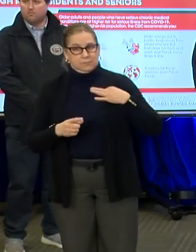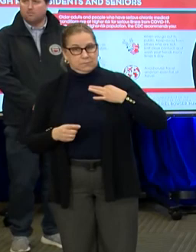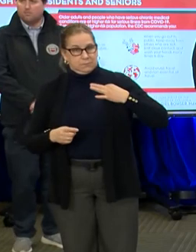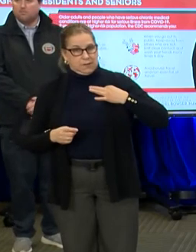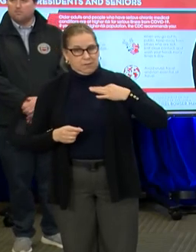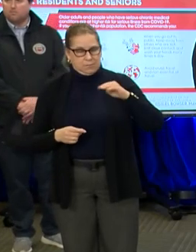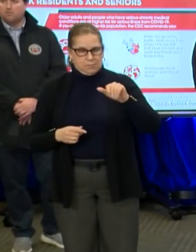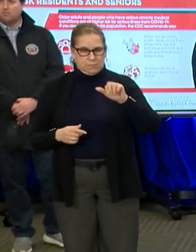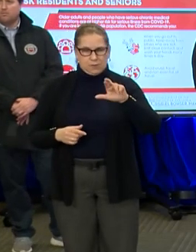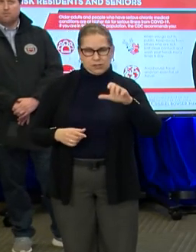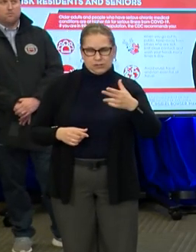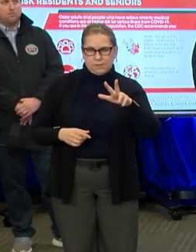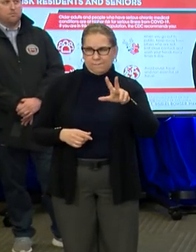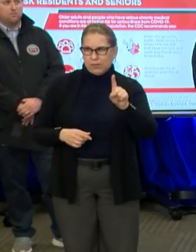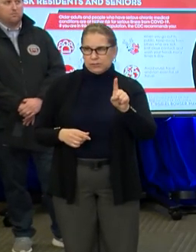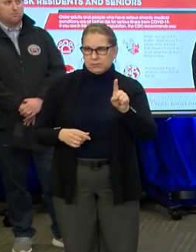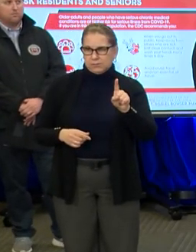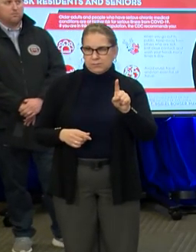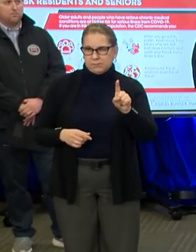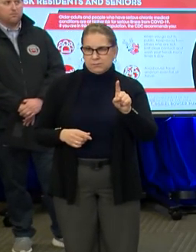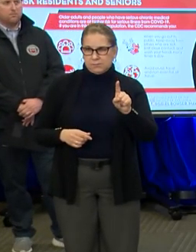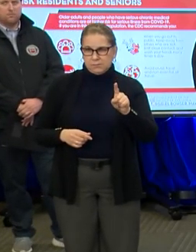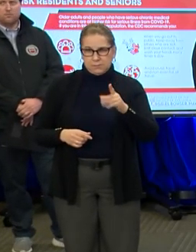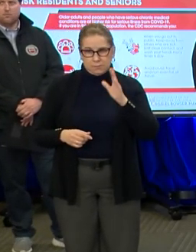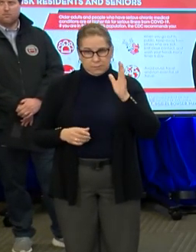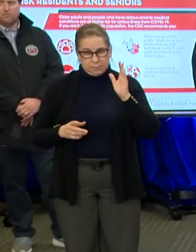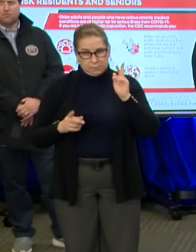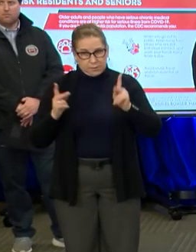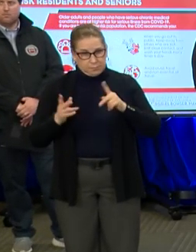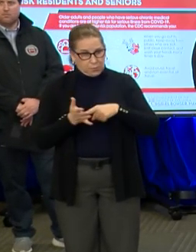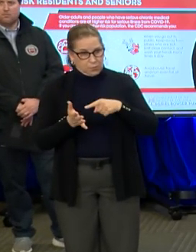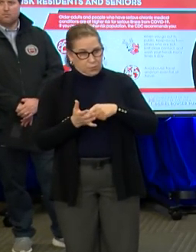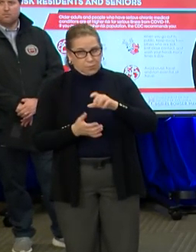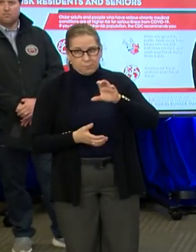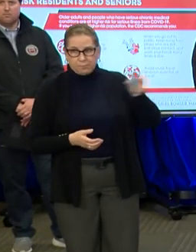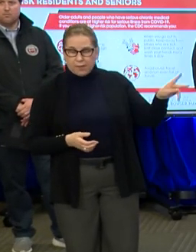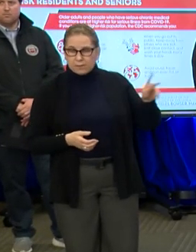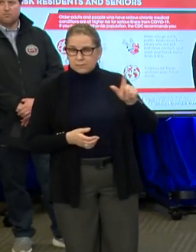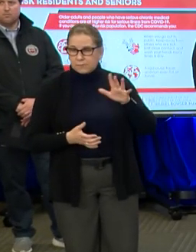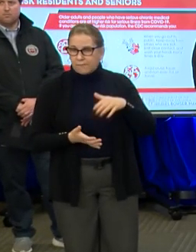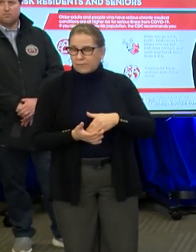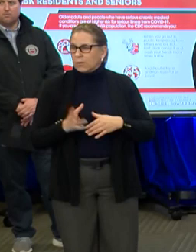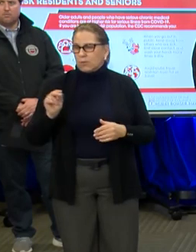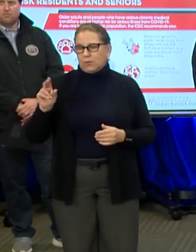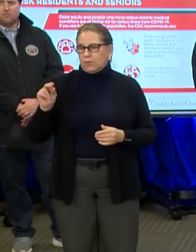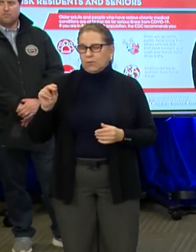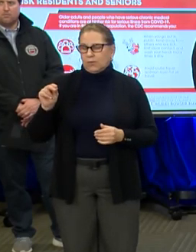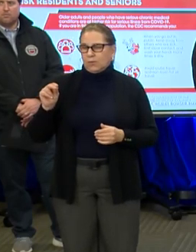Do they have to pay this money back? No, it's a micro grant, so it's a grant, and it does not have to be paid back.